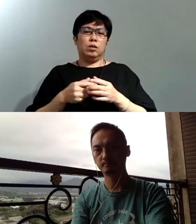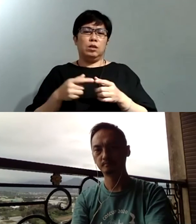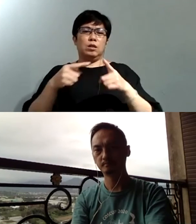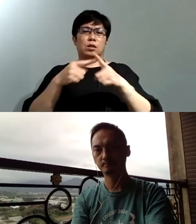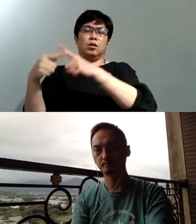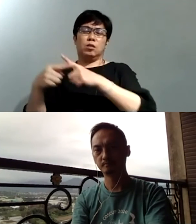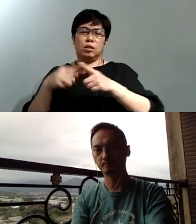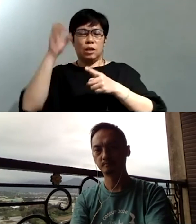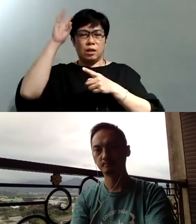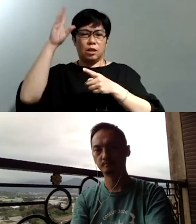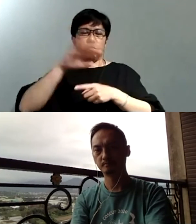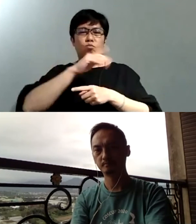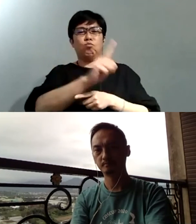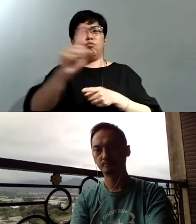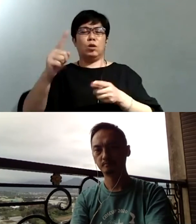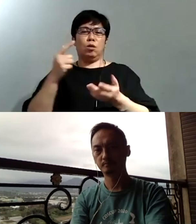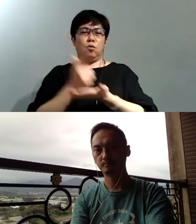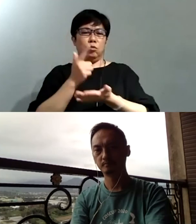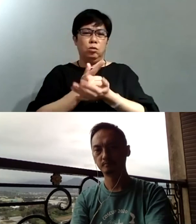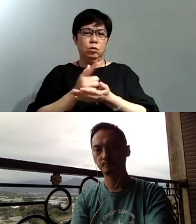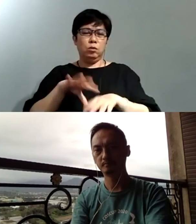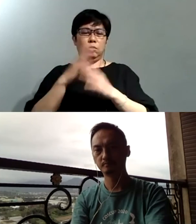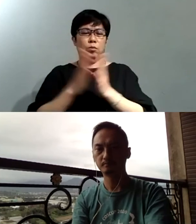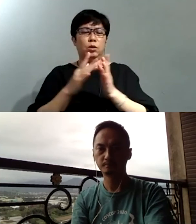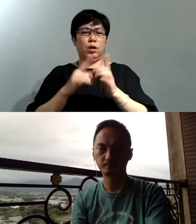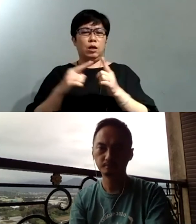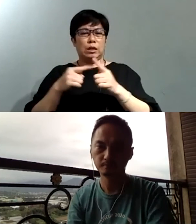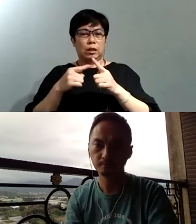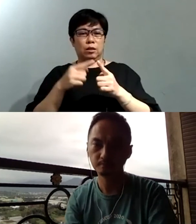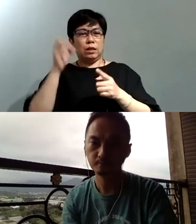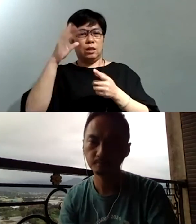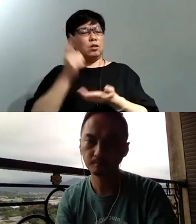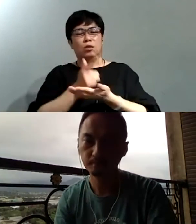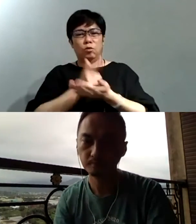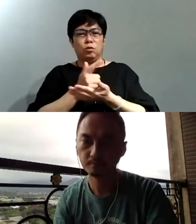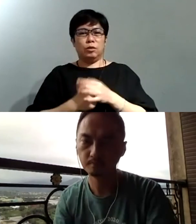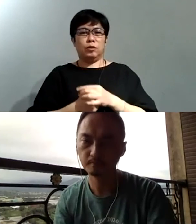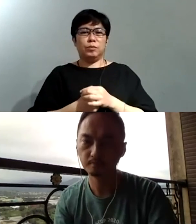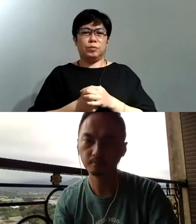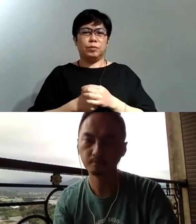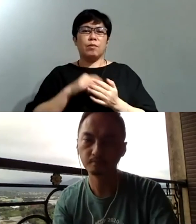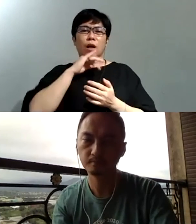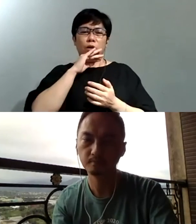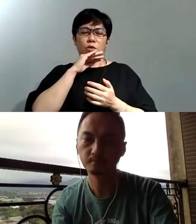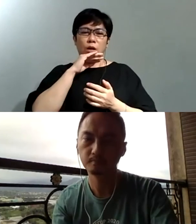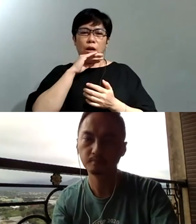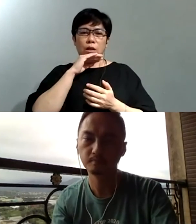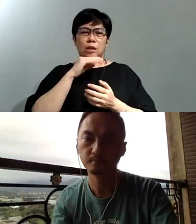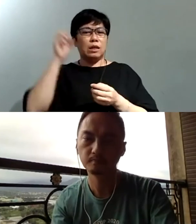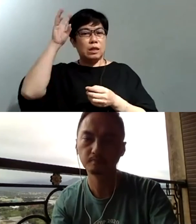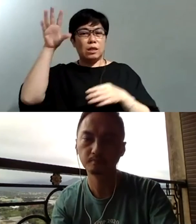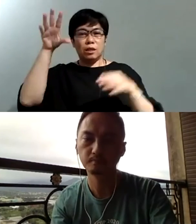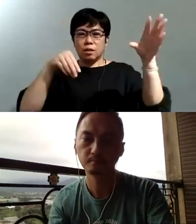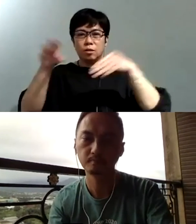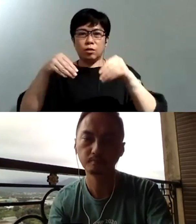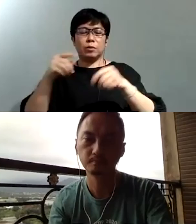what is happening, okay? So when we collected the activities, and Now, be careful. We collected